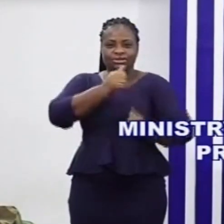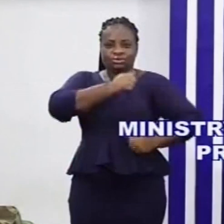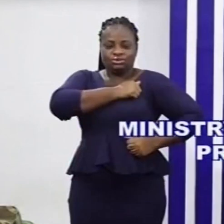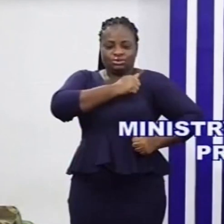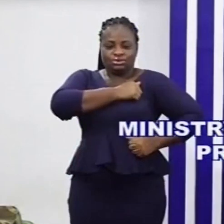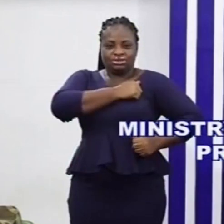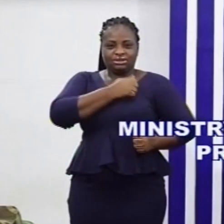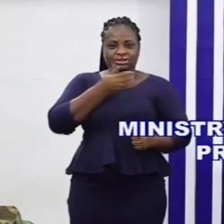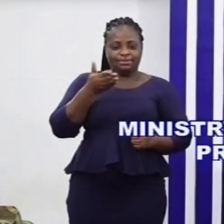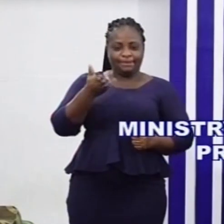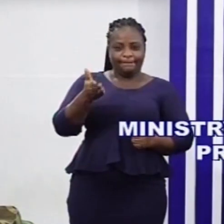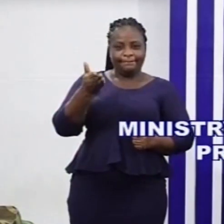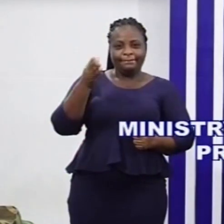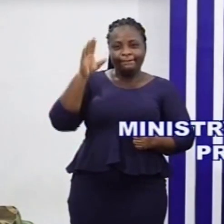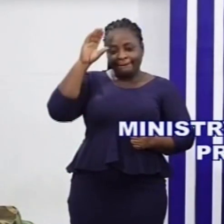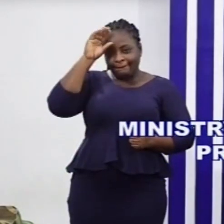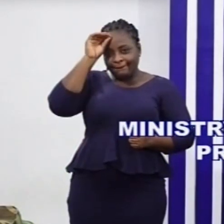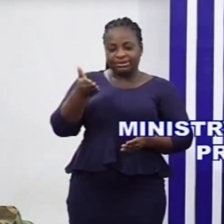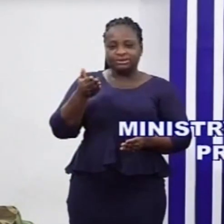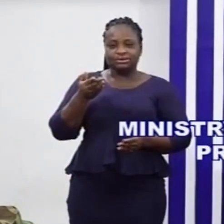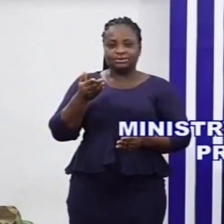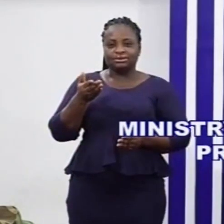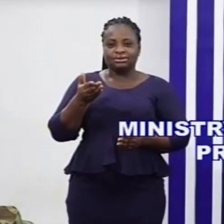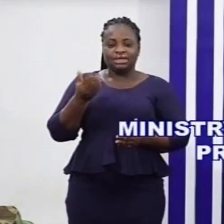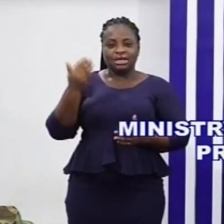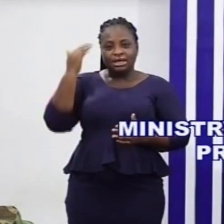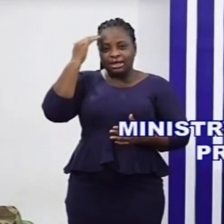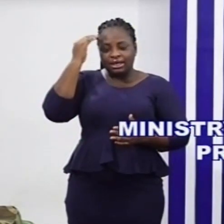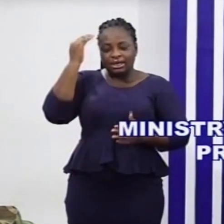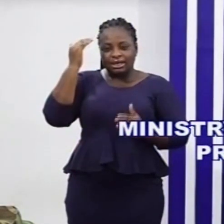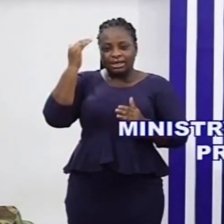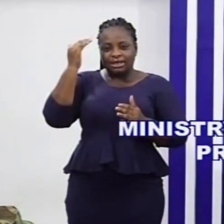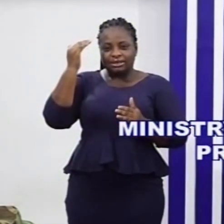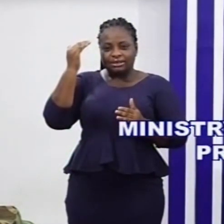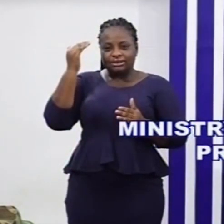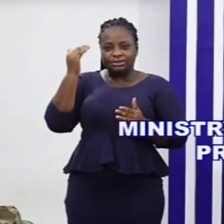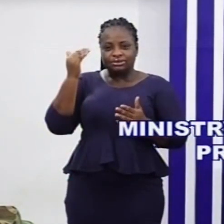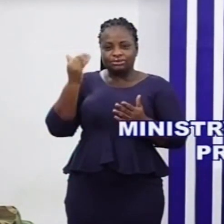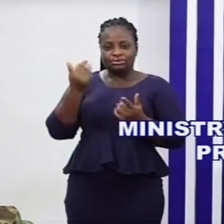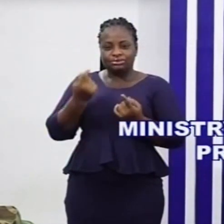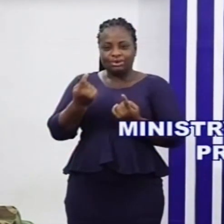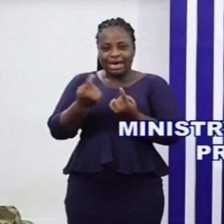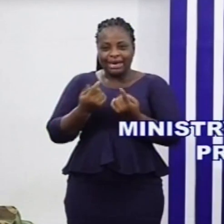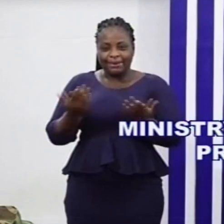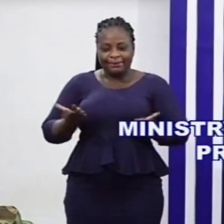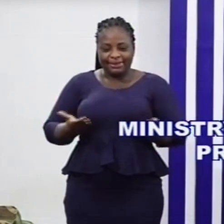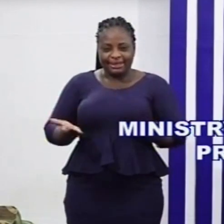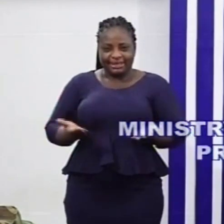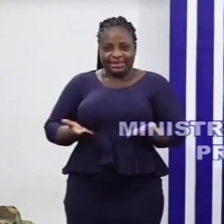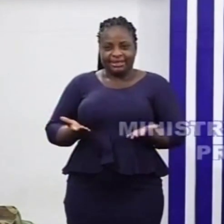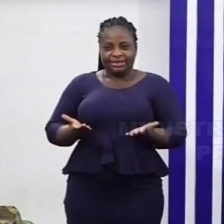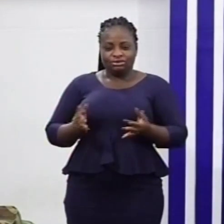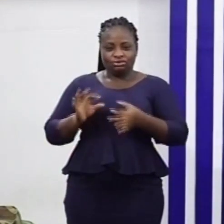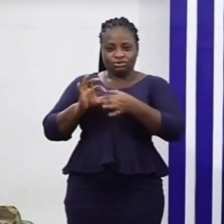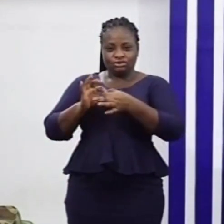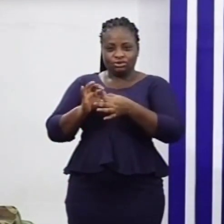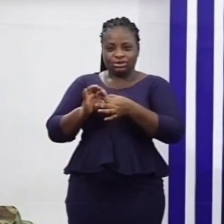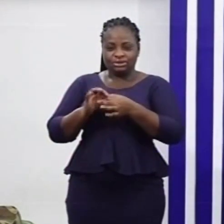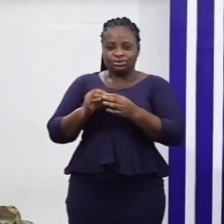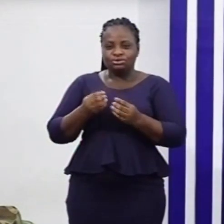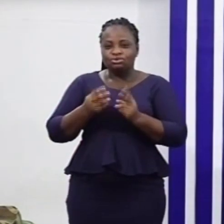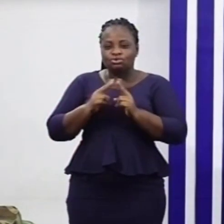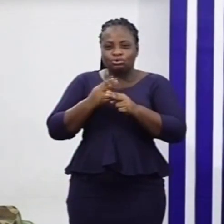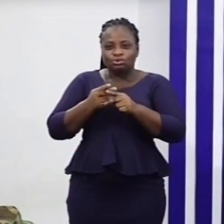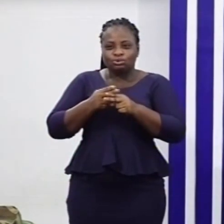A.Y. Nsia, General Officer Commanding Headquarters Southern Command in Kweshi here in Accra, to join us with a quick